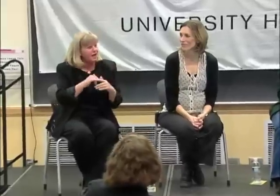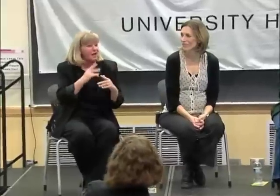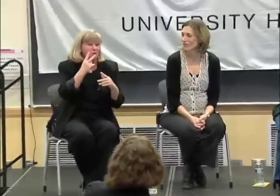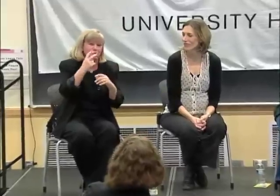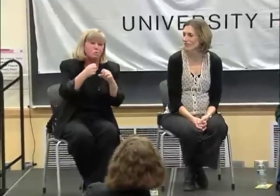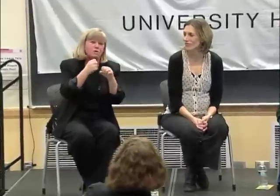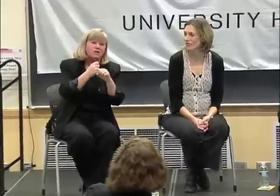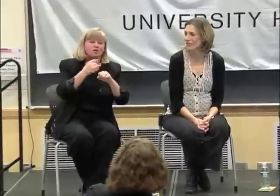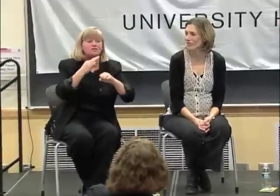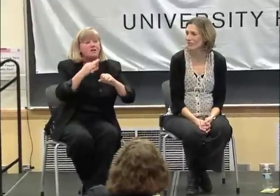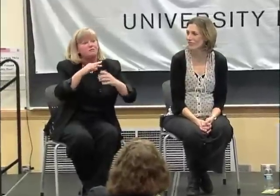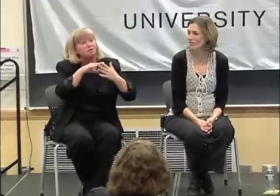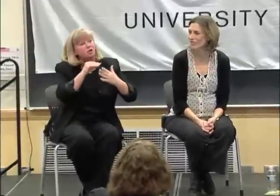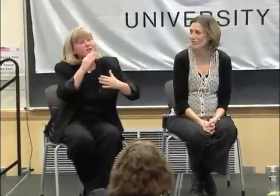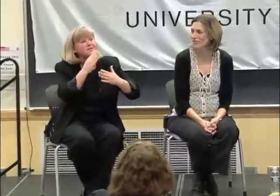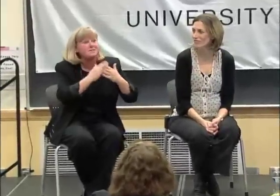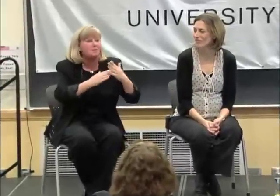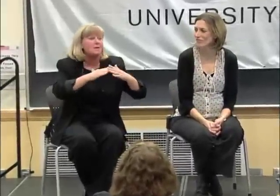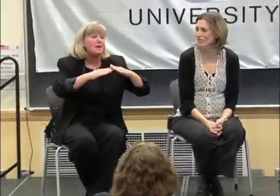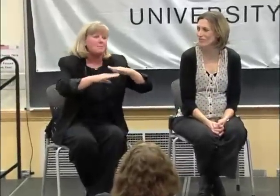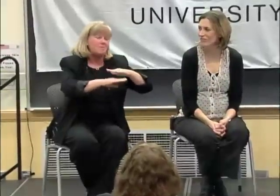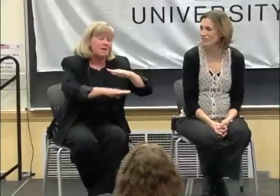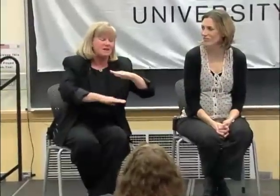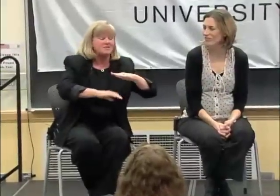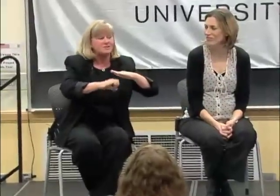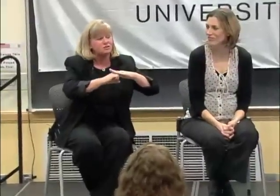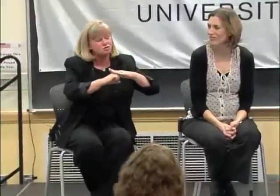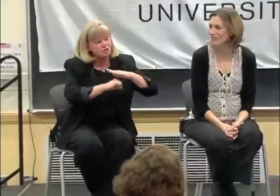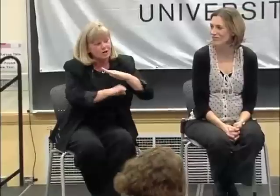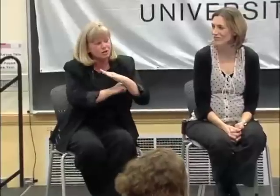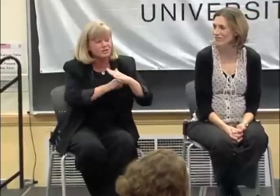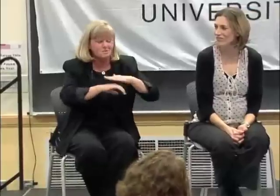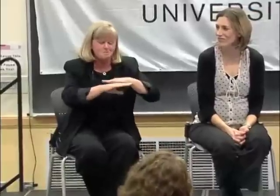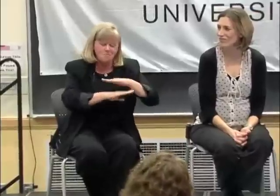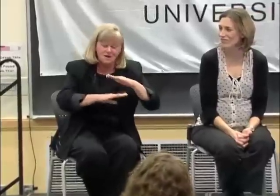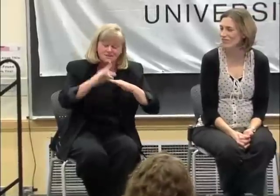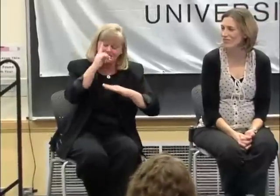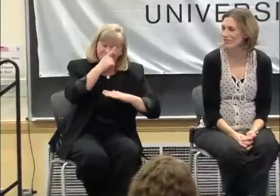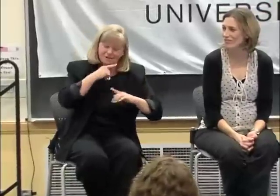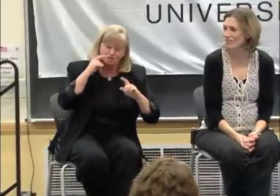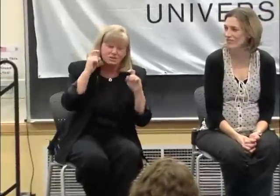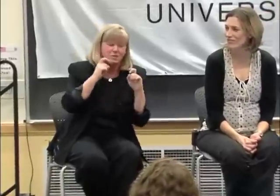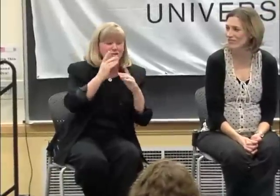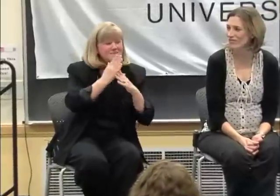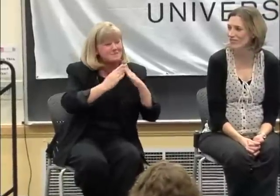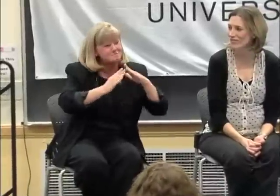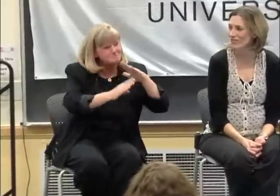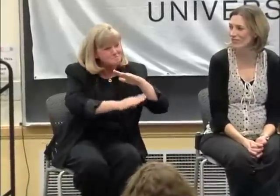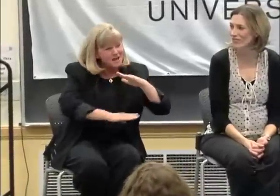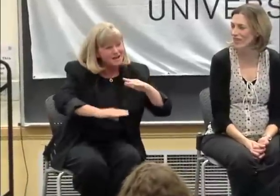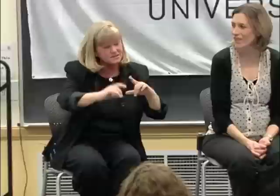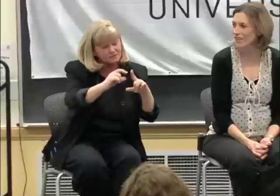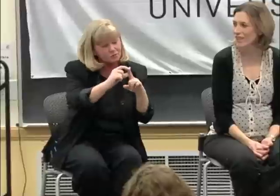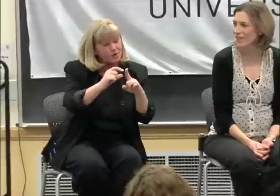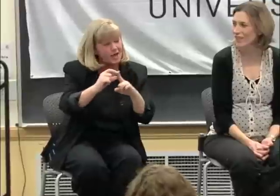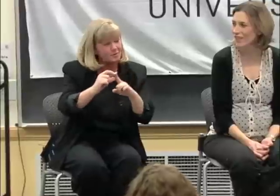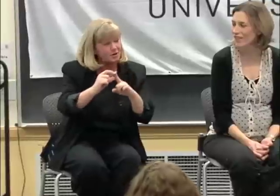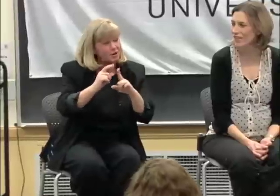like 2 years of learning some basic structure, some basic facial expression, some basic vocabulary